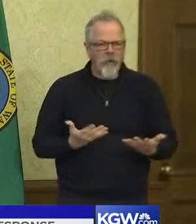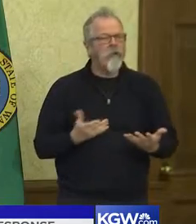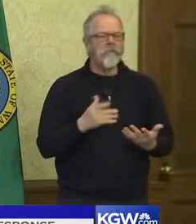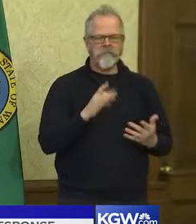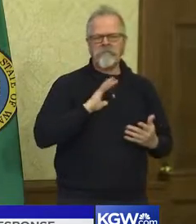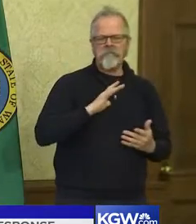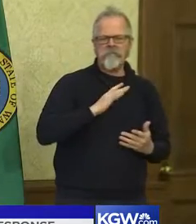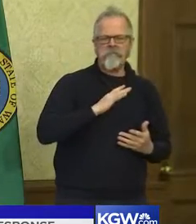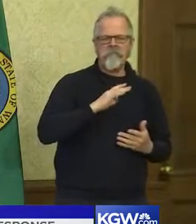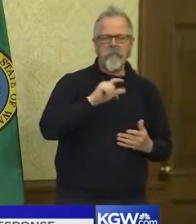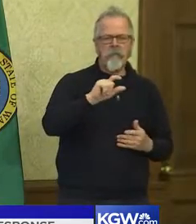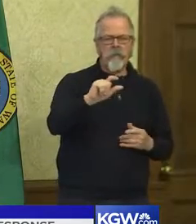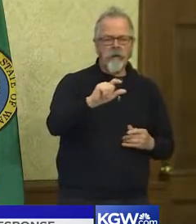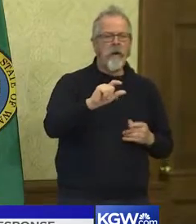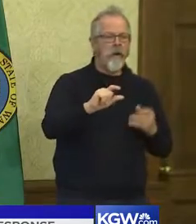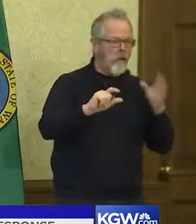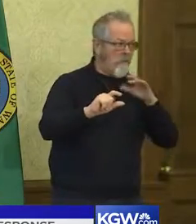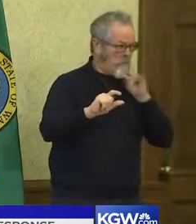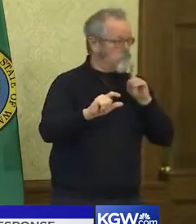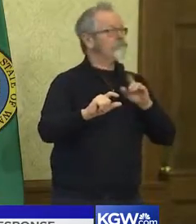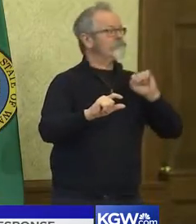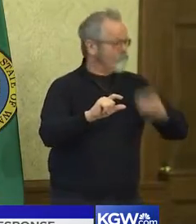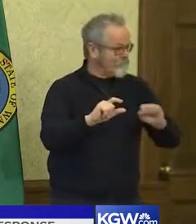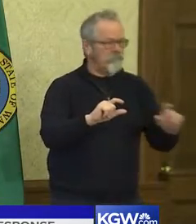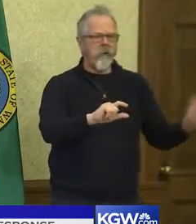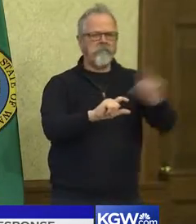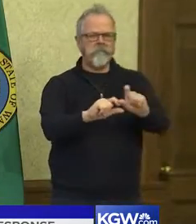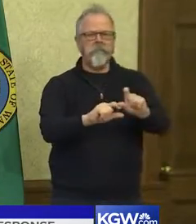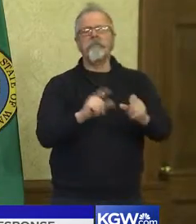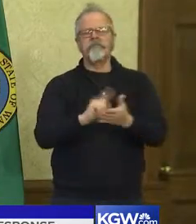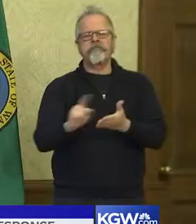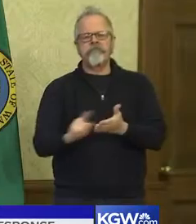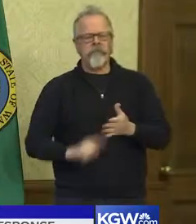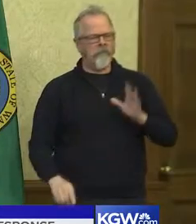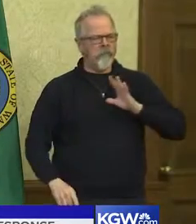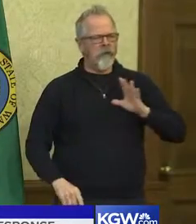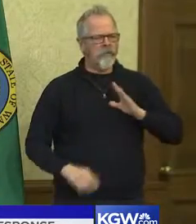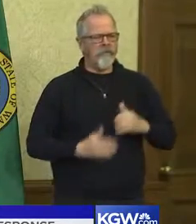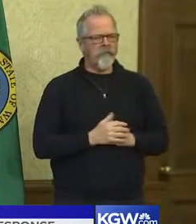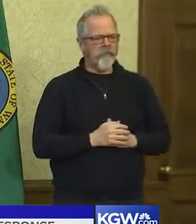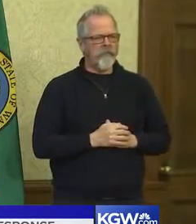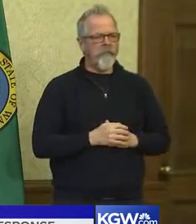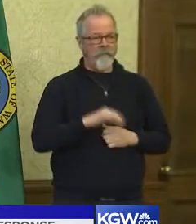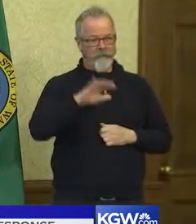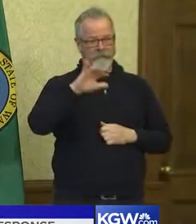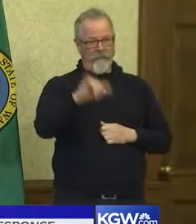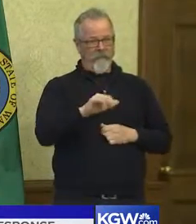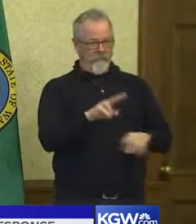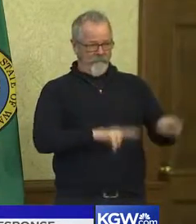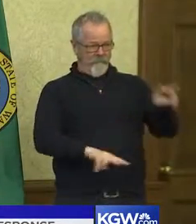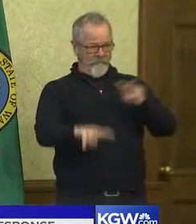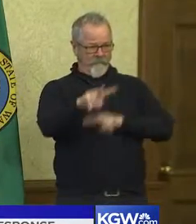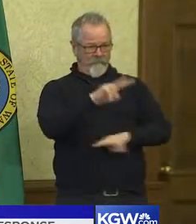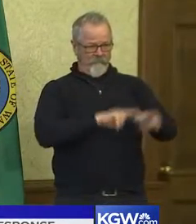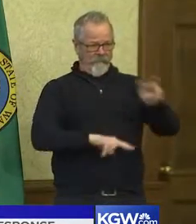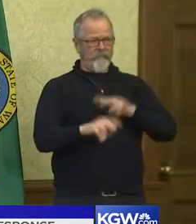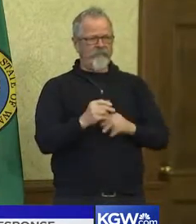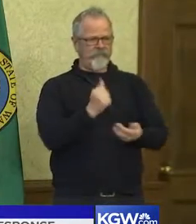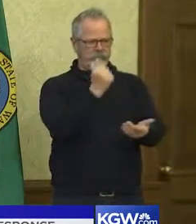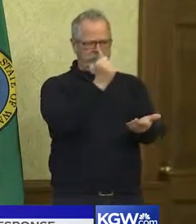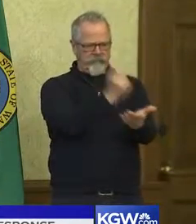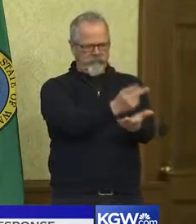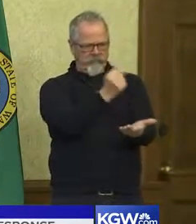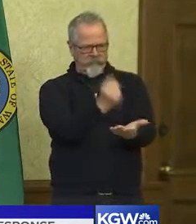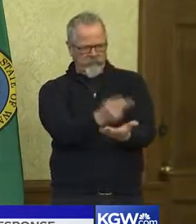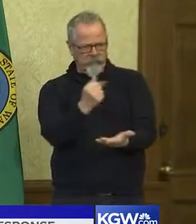in order to focus on this effort. I'm going to be joining my team to do this. We've authorized as much overtime as people want to do in order